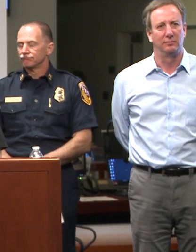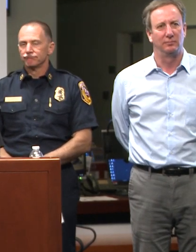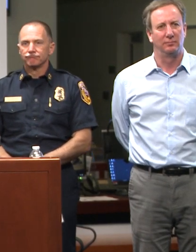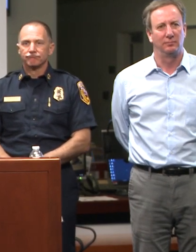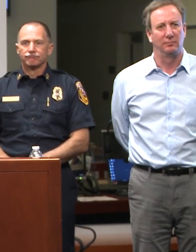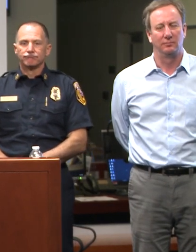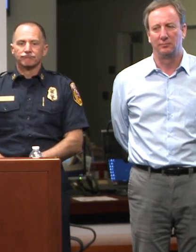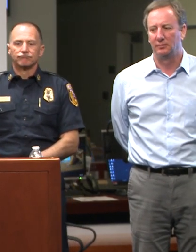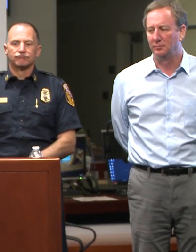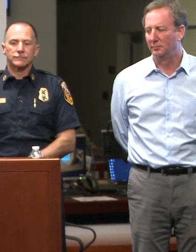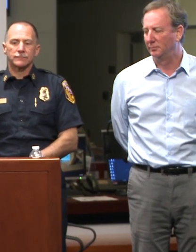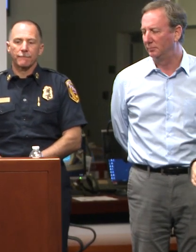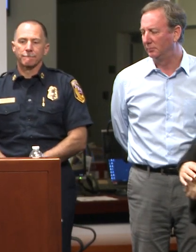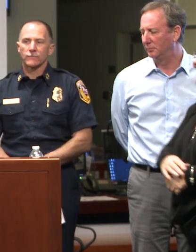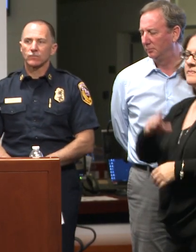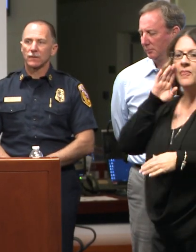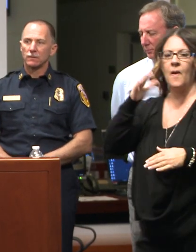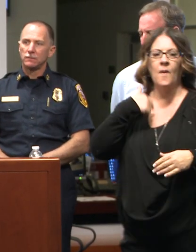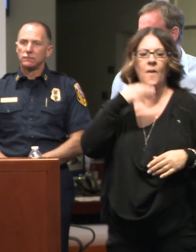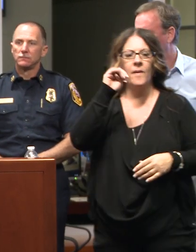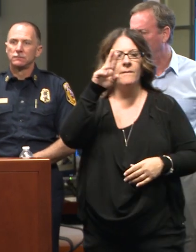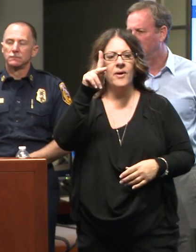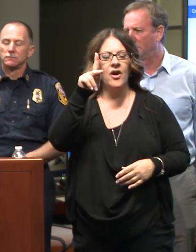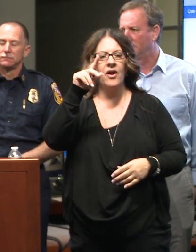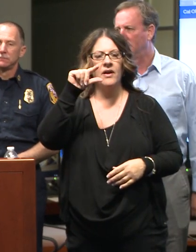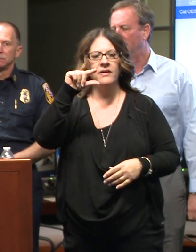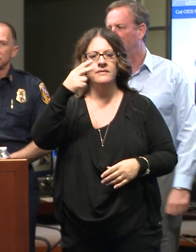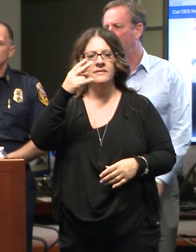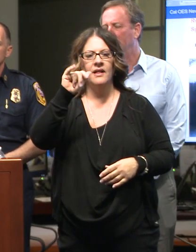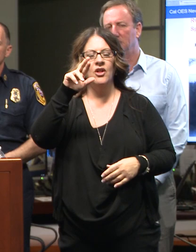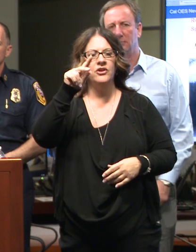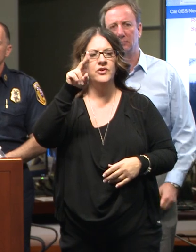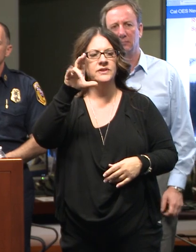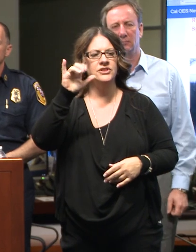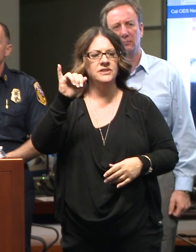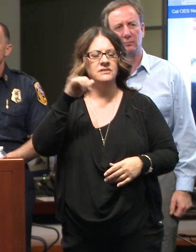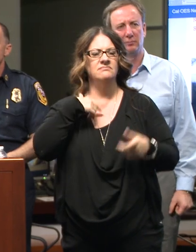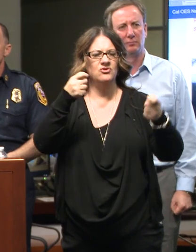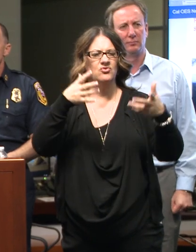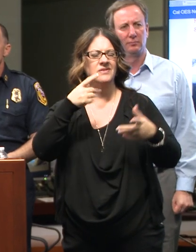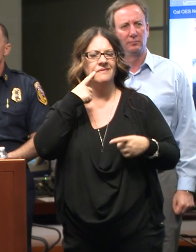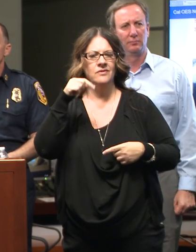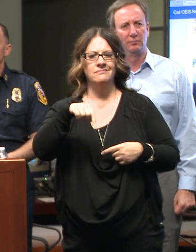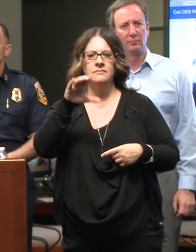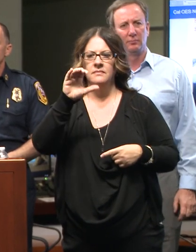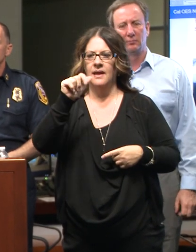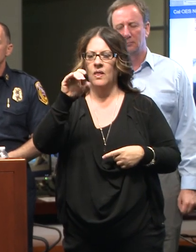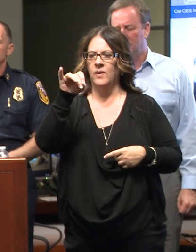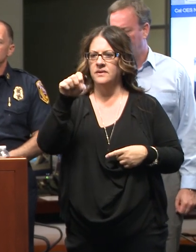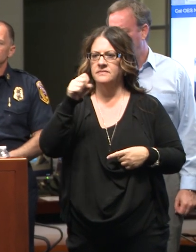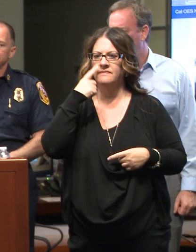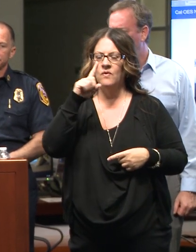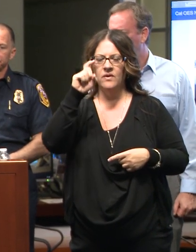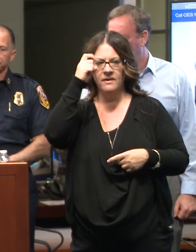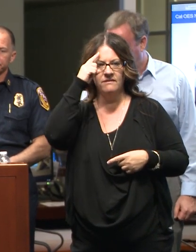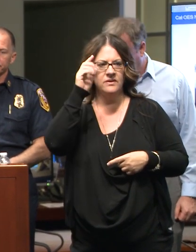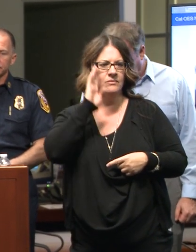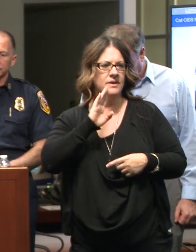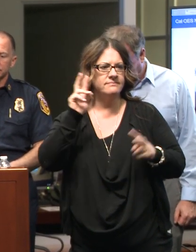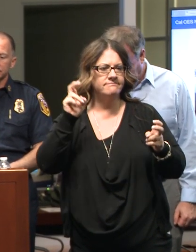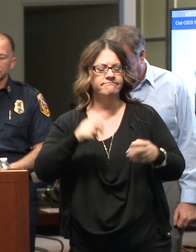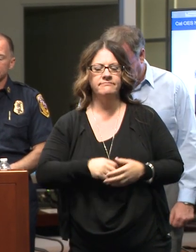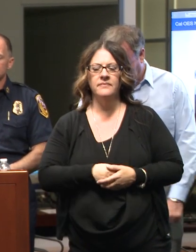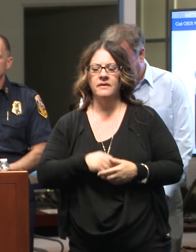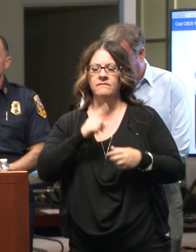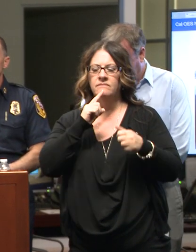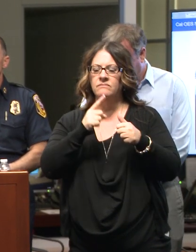Okay. First, Mark Ghilarducci, Director of the Governor's Office of Emergency Services for Governor Brown.